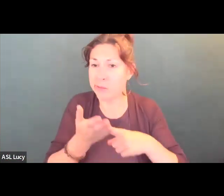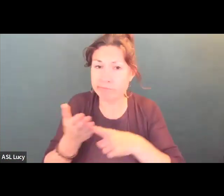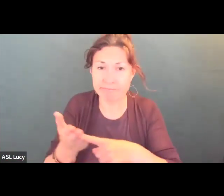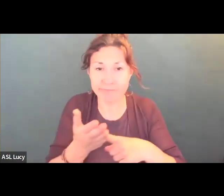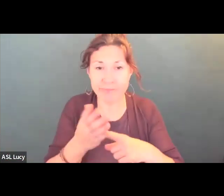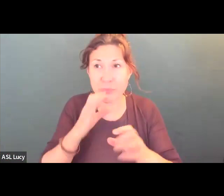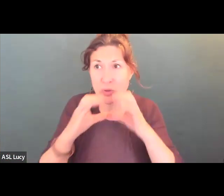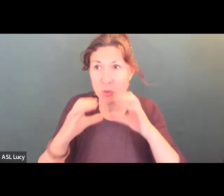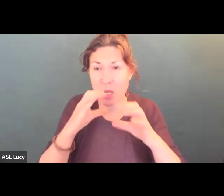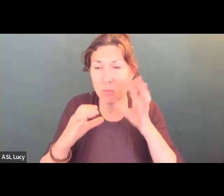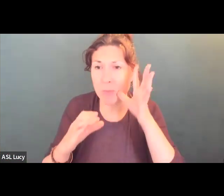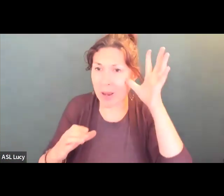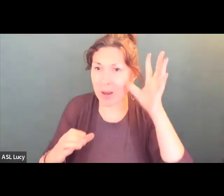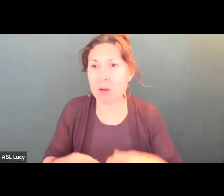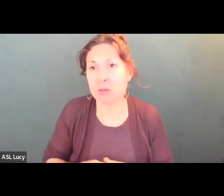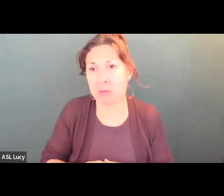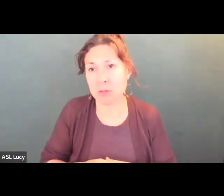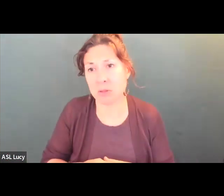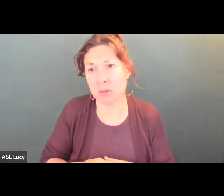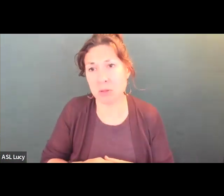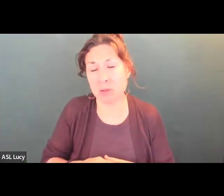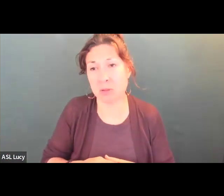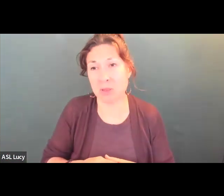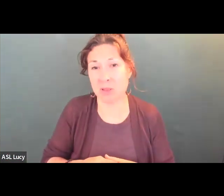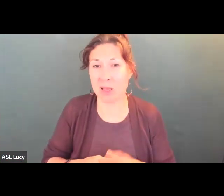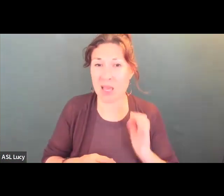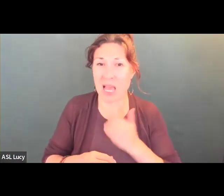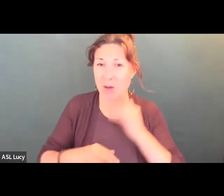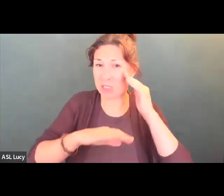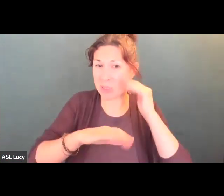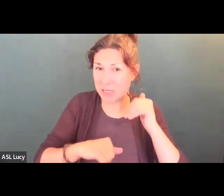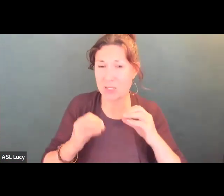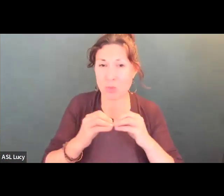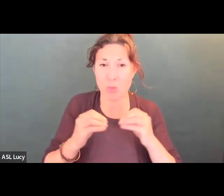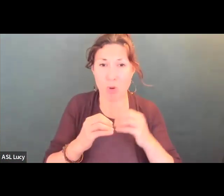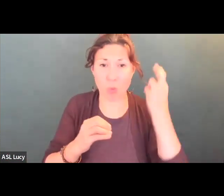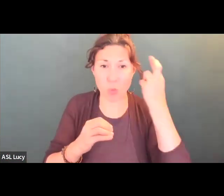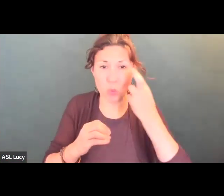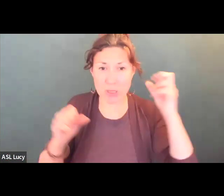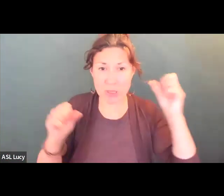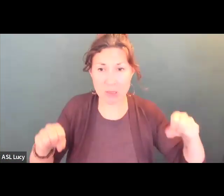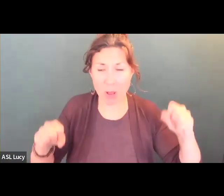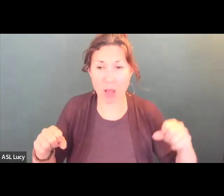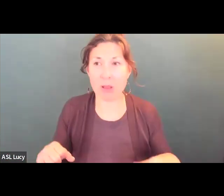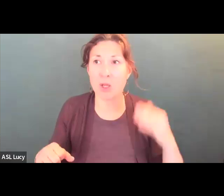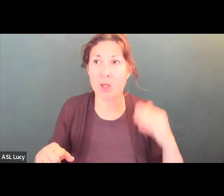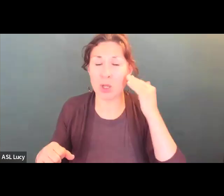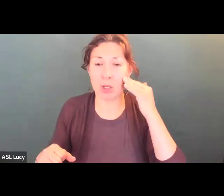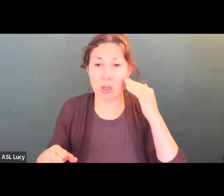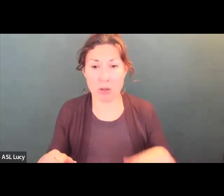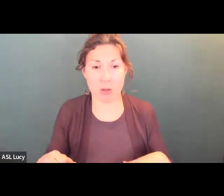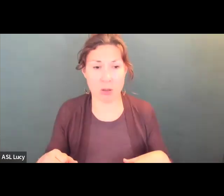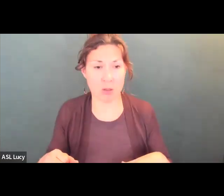having reasonable expectations and, as a city, encouraging people that don't have to be on the roads at